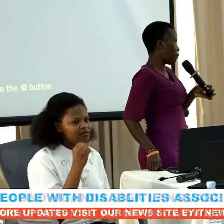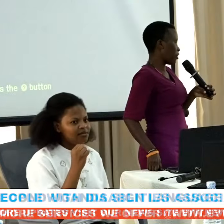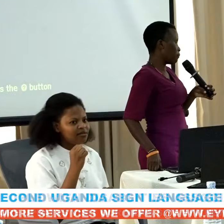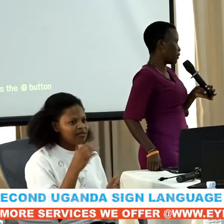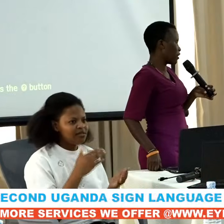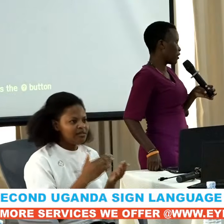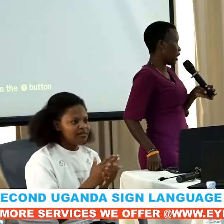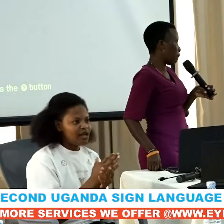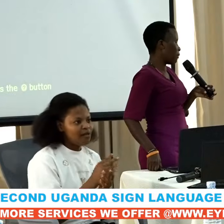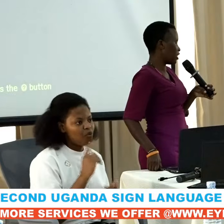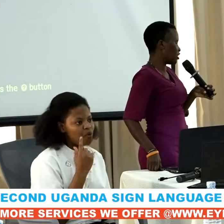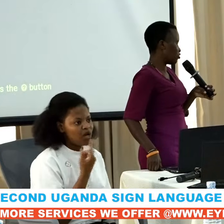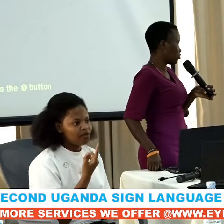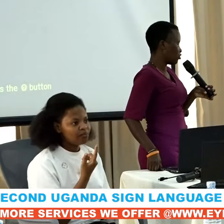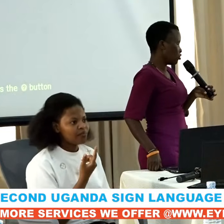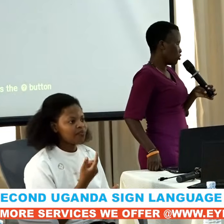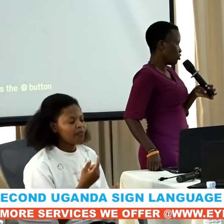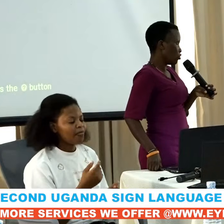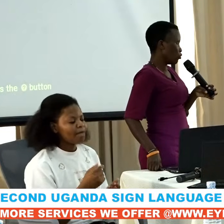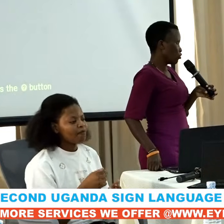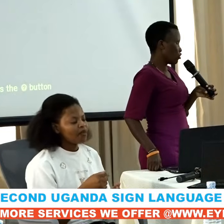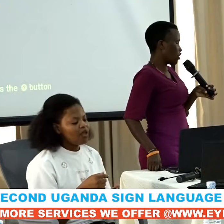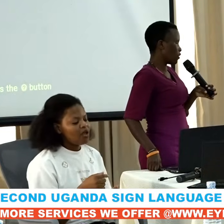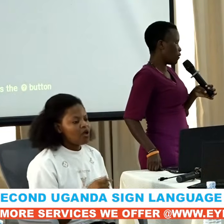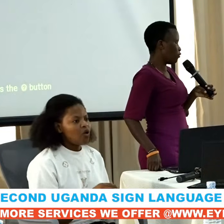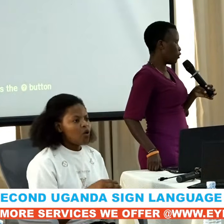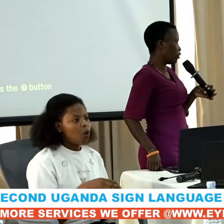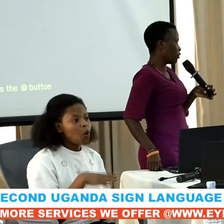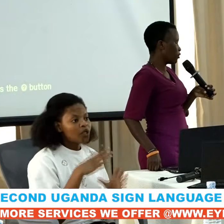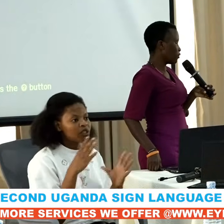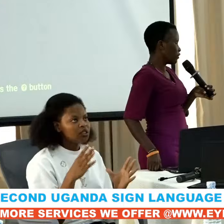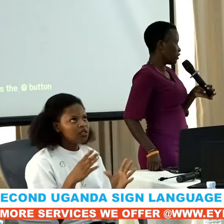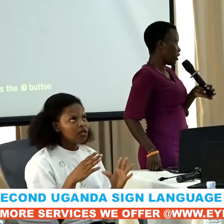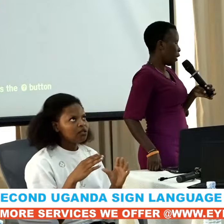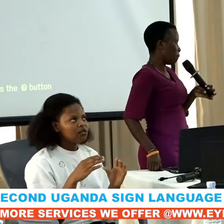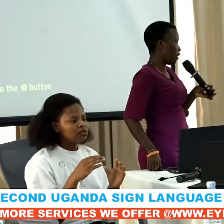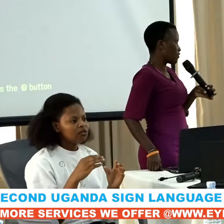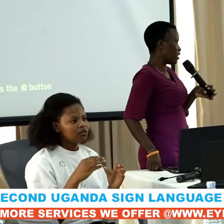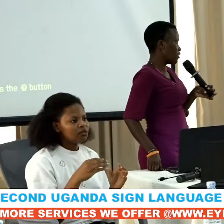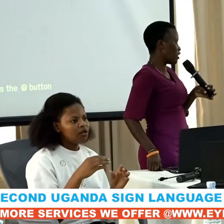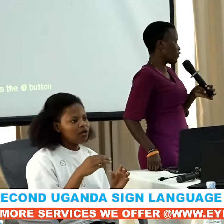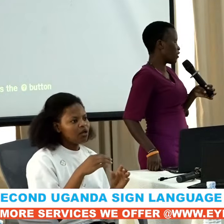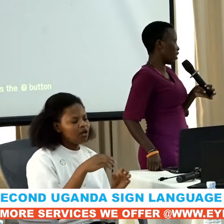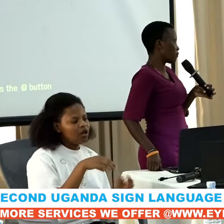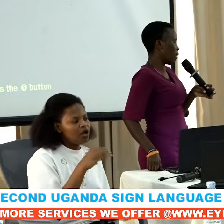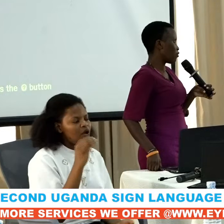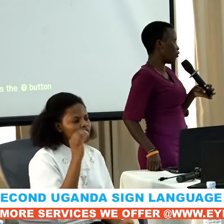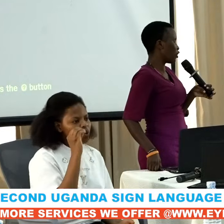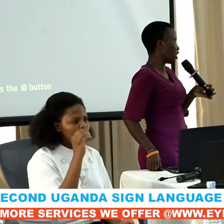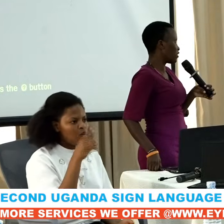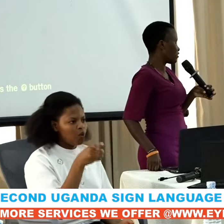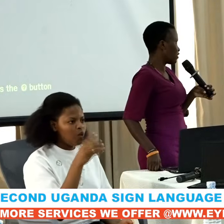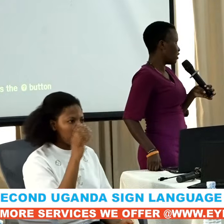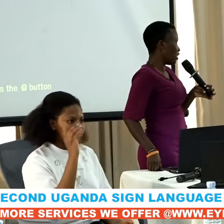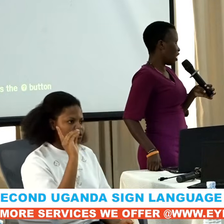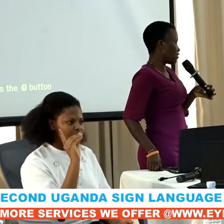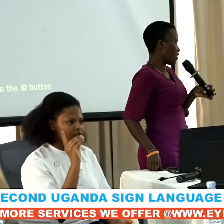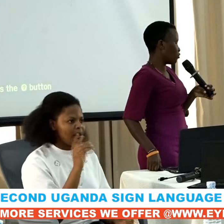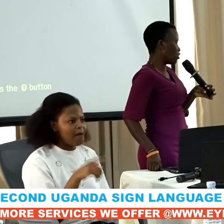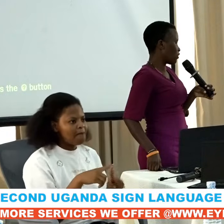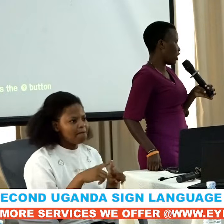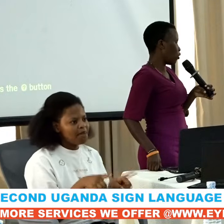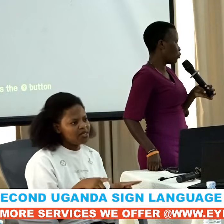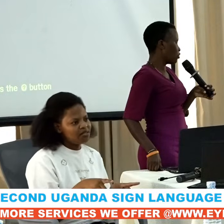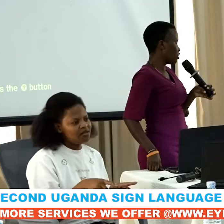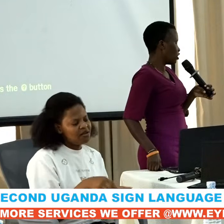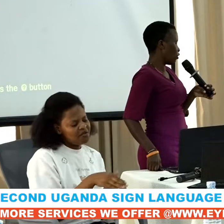cup, they bring a plate. You send them for a basin, they even sometimes forget and start